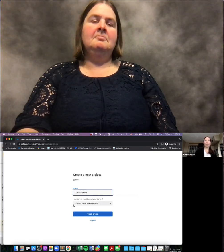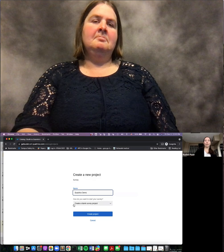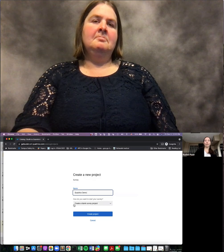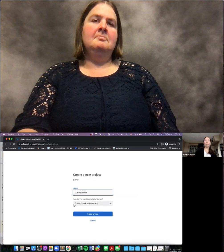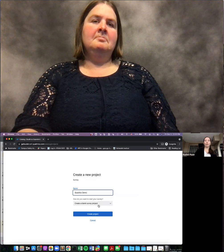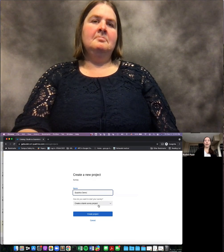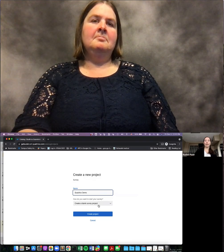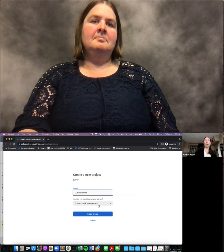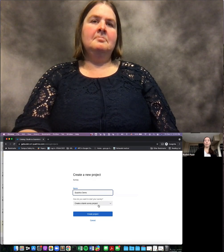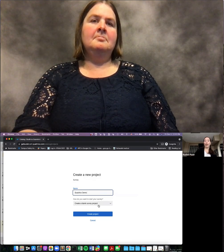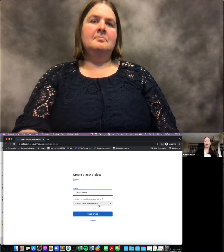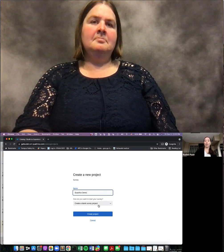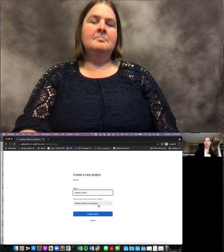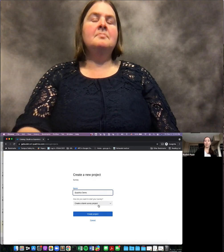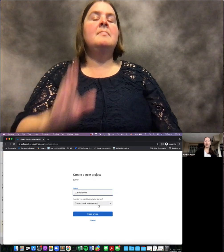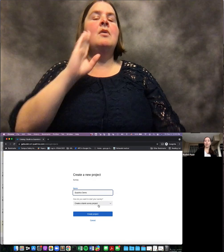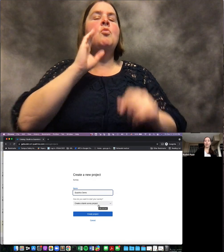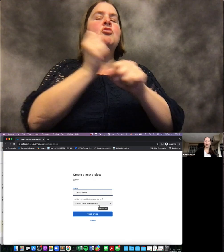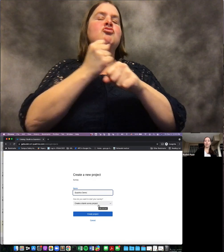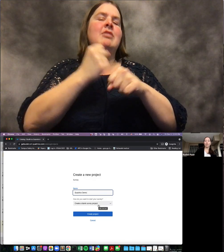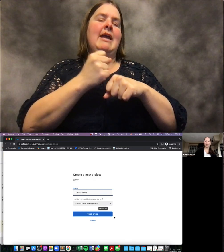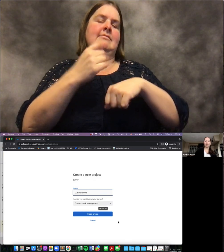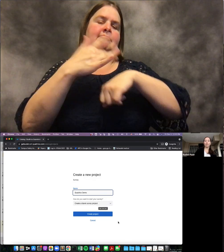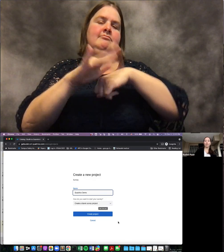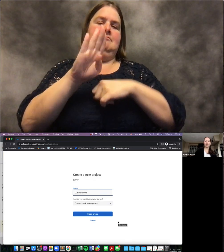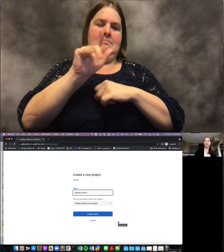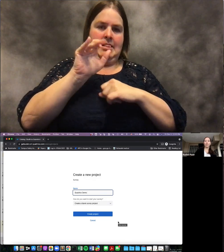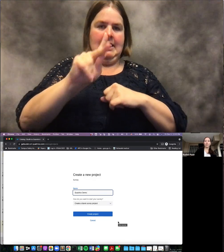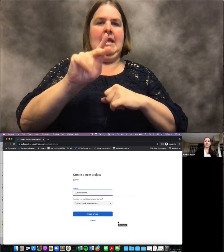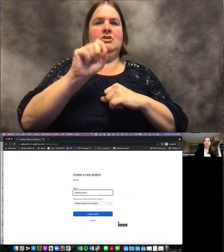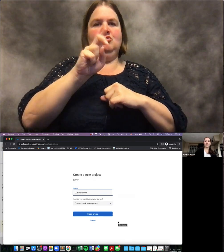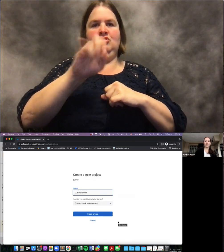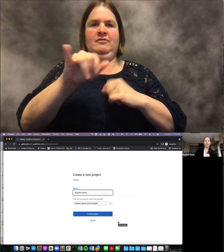and we're going to create a blank survey project.